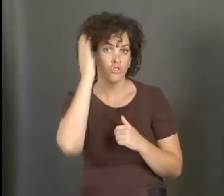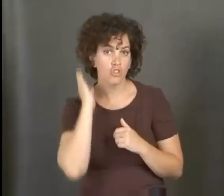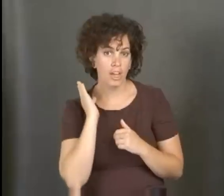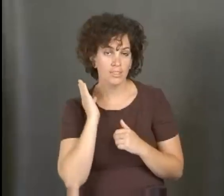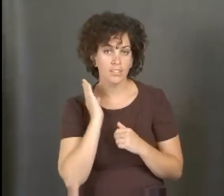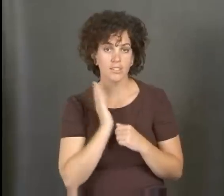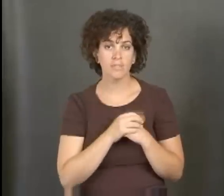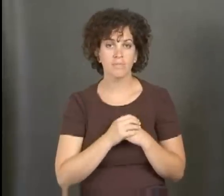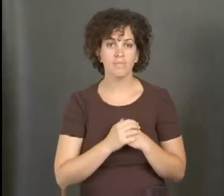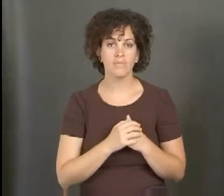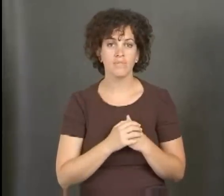Straight.